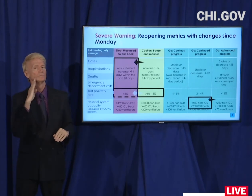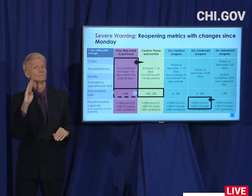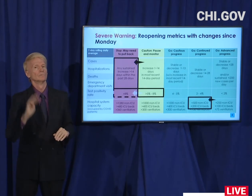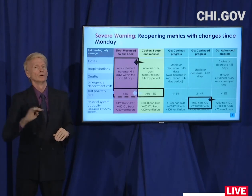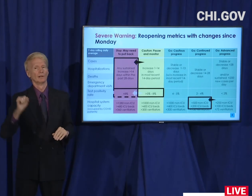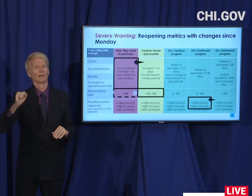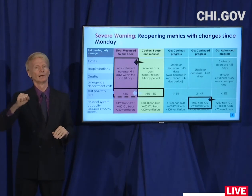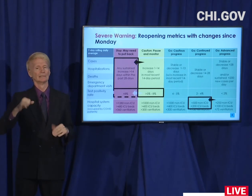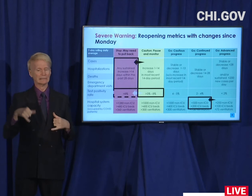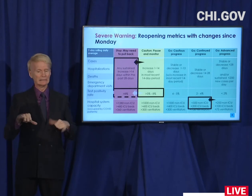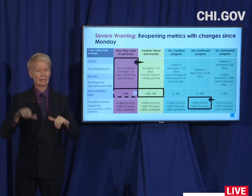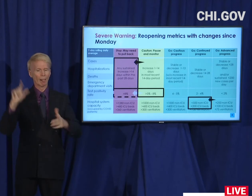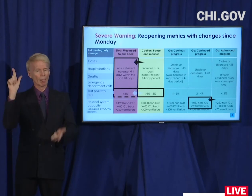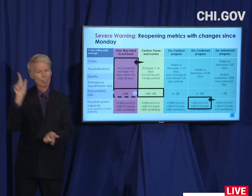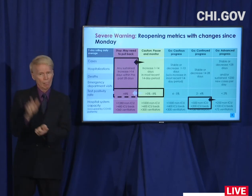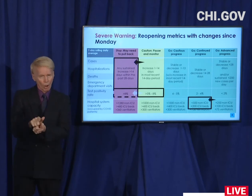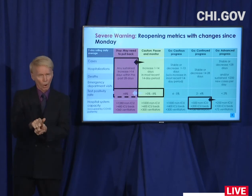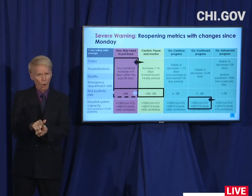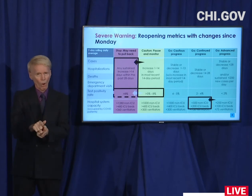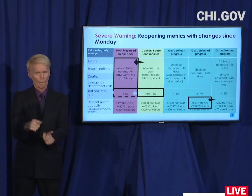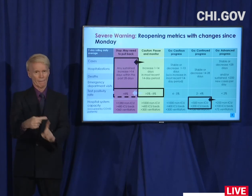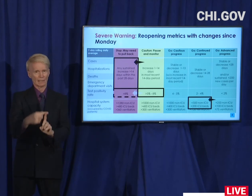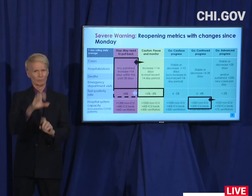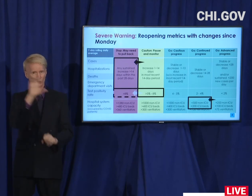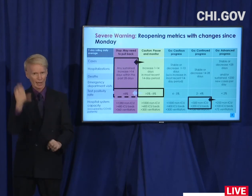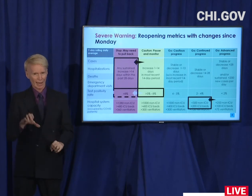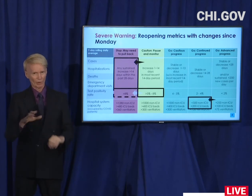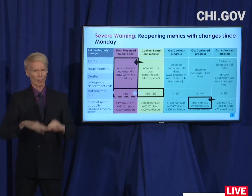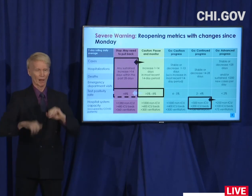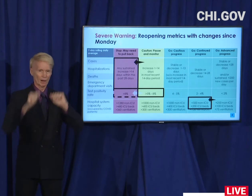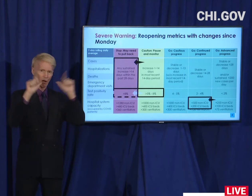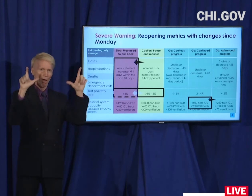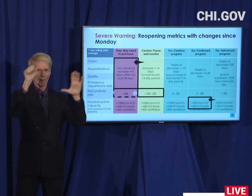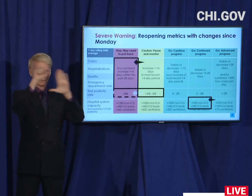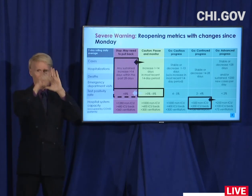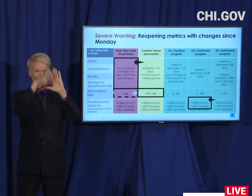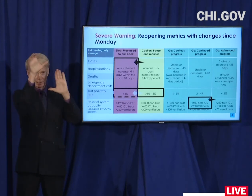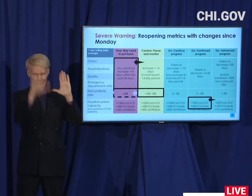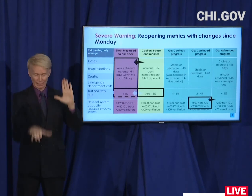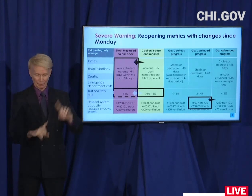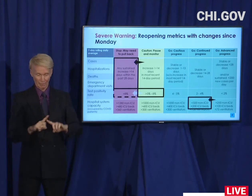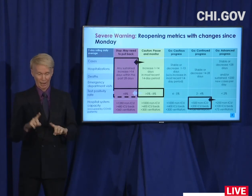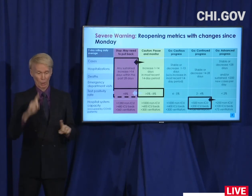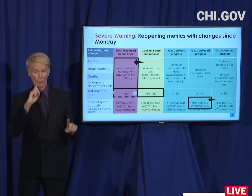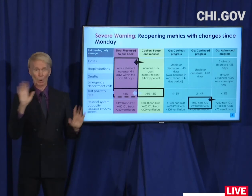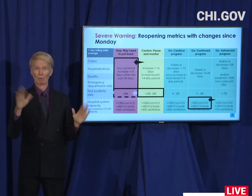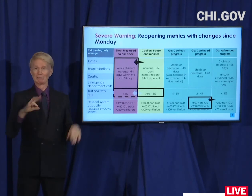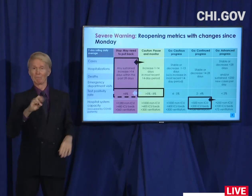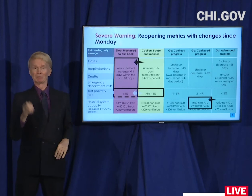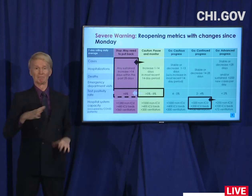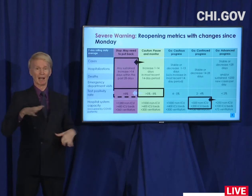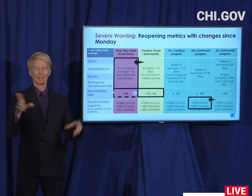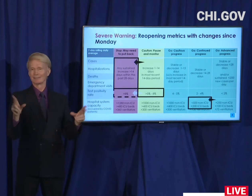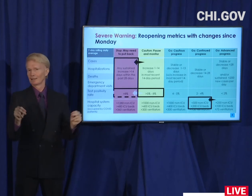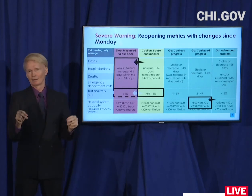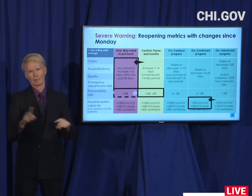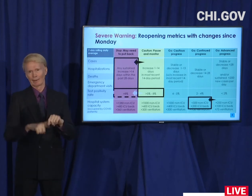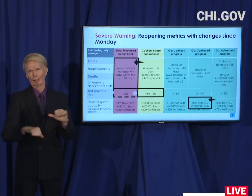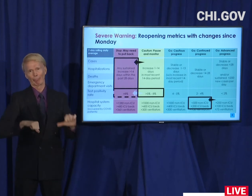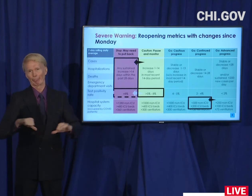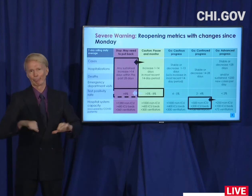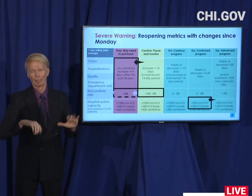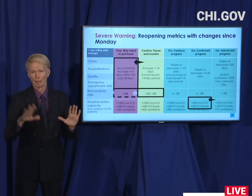positivity still of any region in the state, but a 7% positivity is nothing to brag about. about. And we did not feel that it